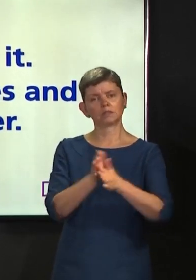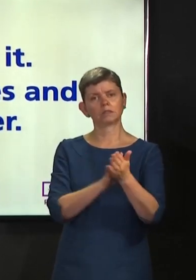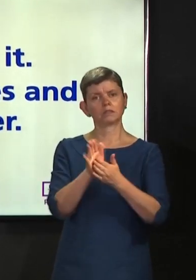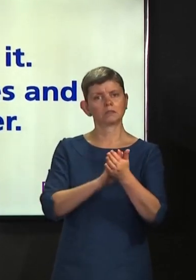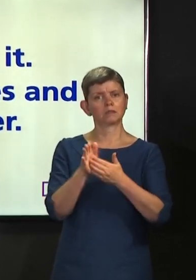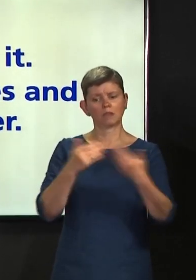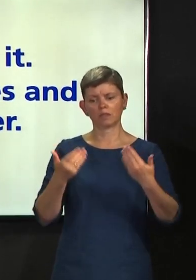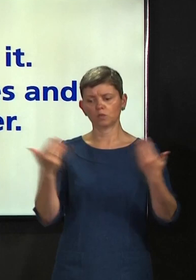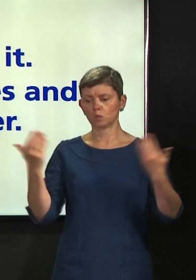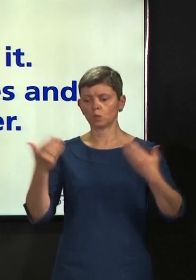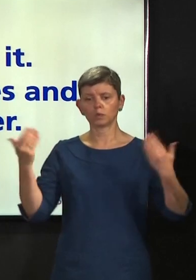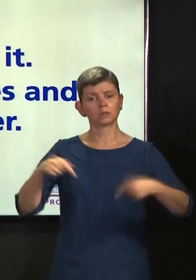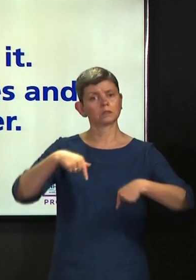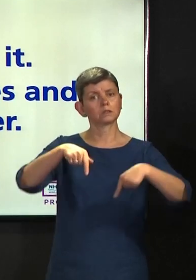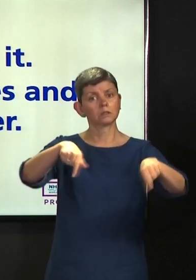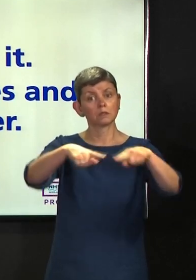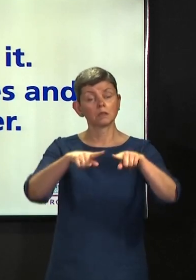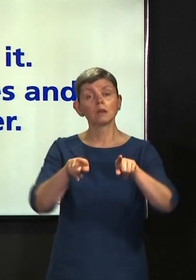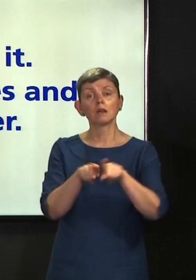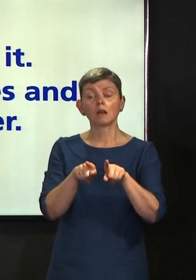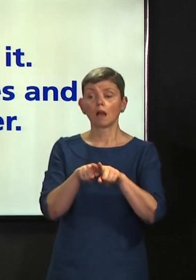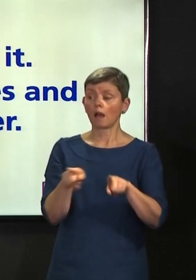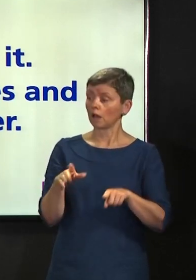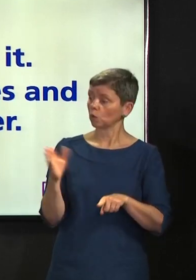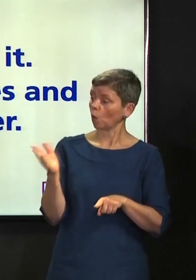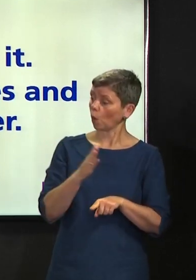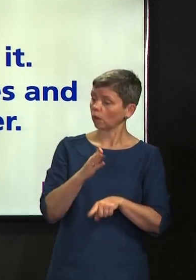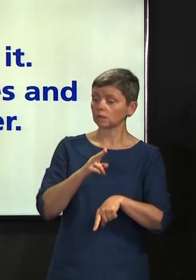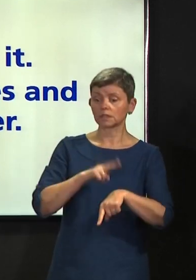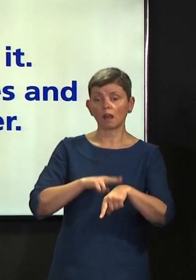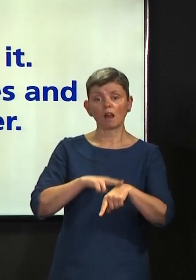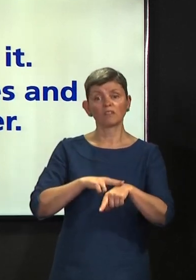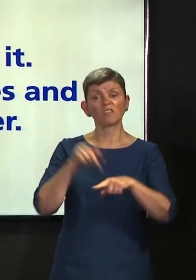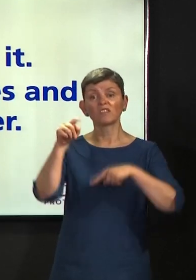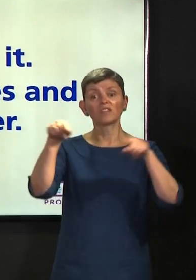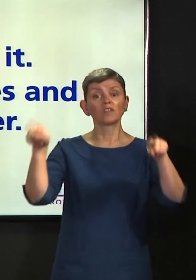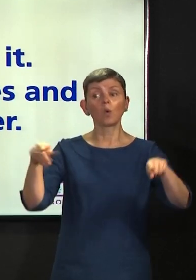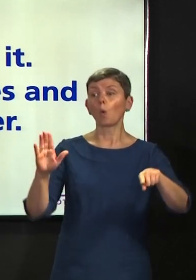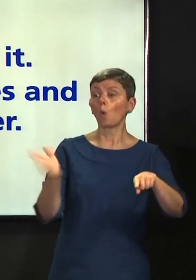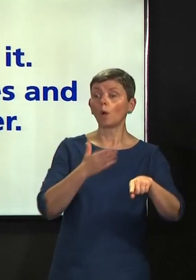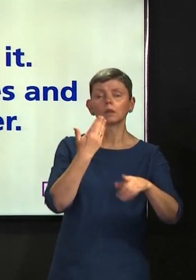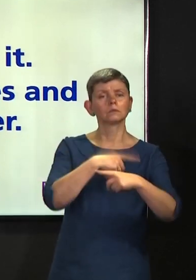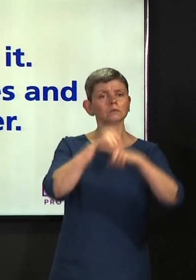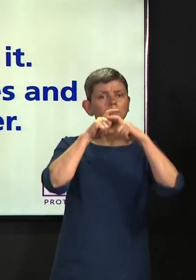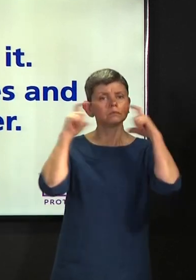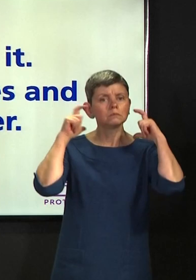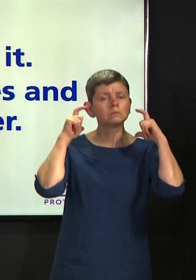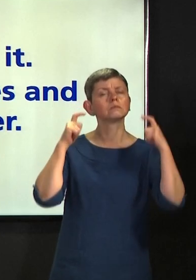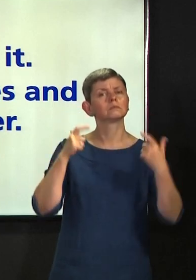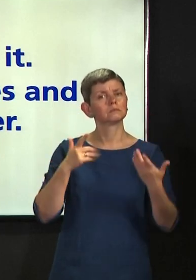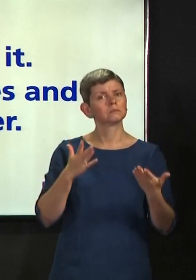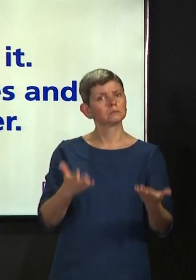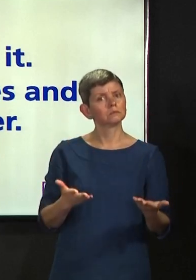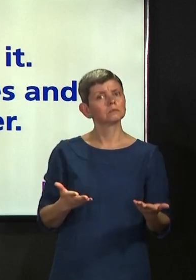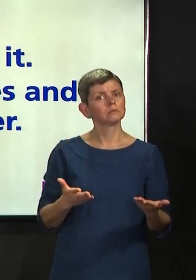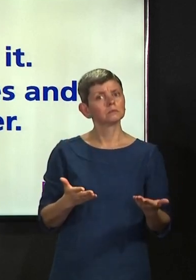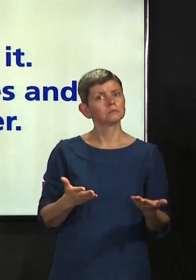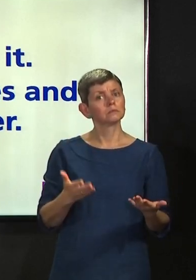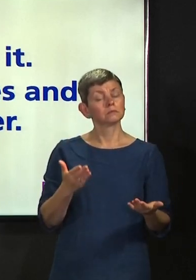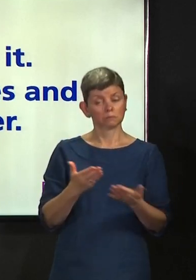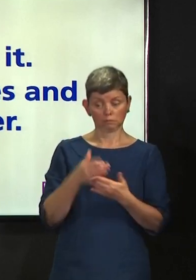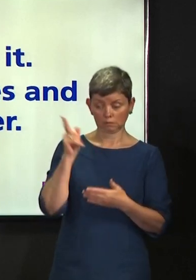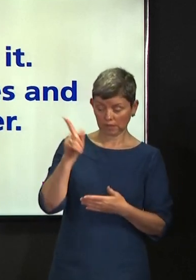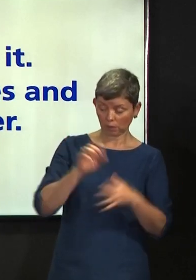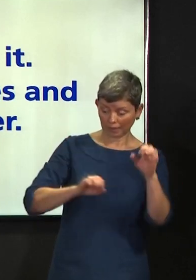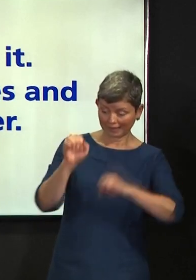The staff and every other passenger I saw, I didn't see a single person without a face covering. The trains, I saw them being cleaned